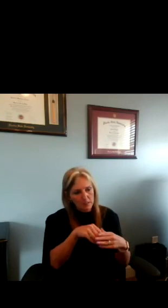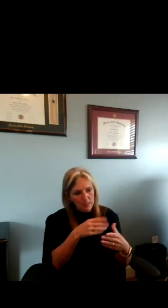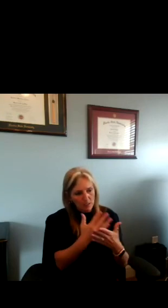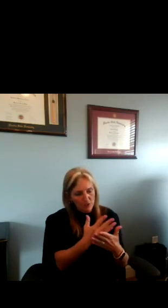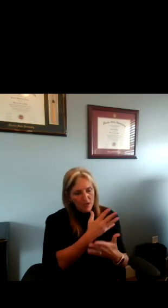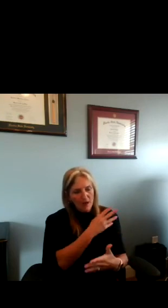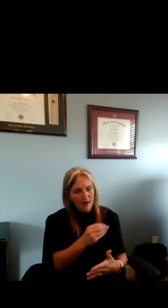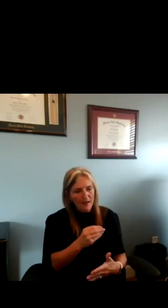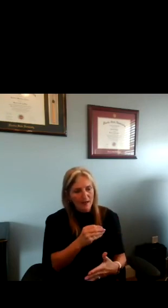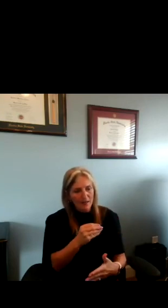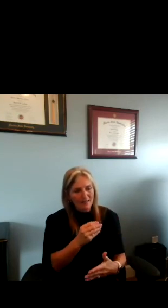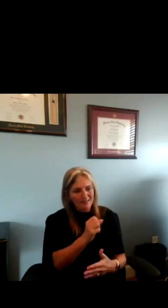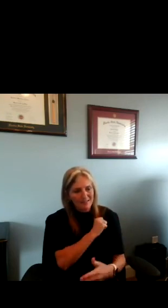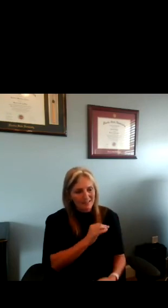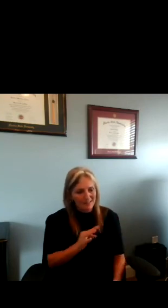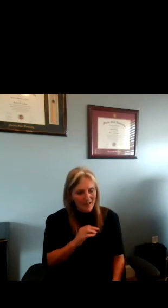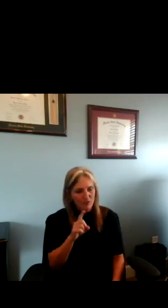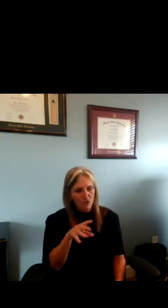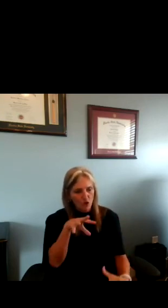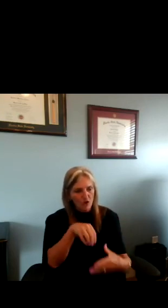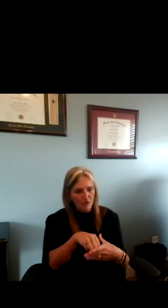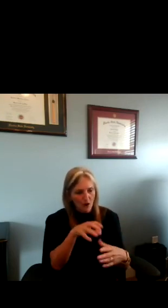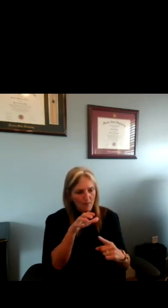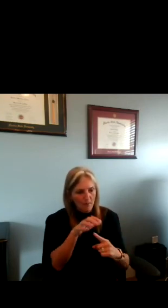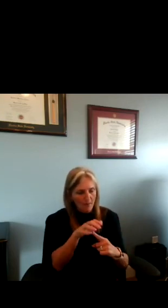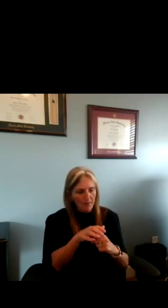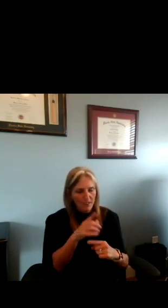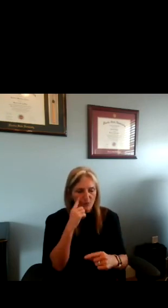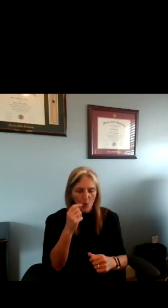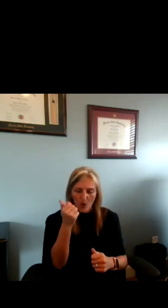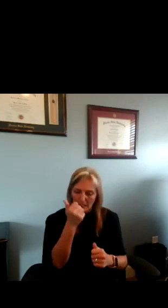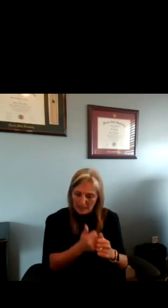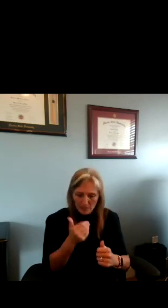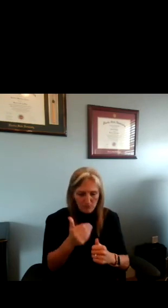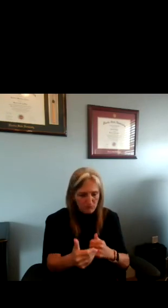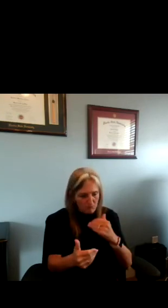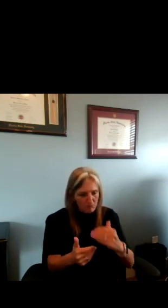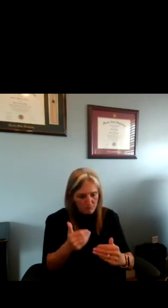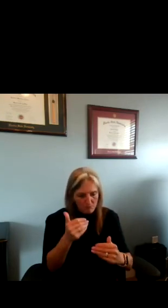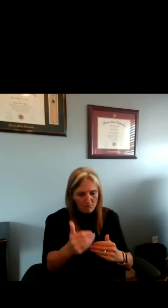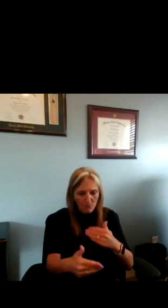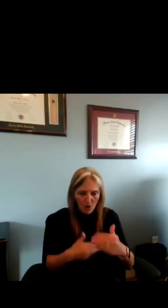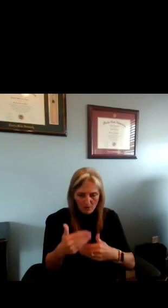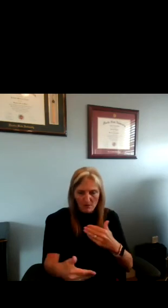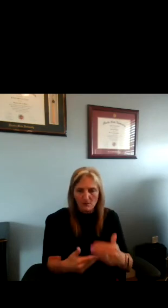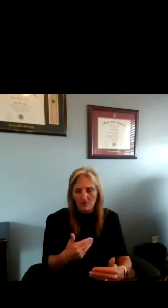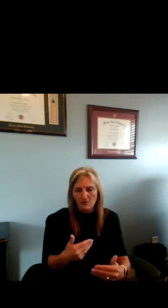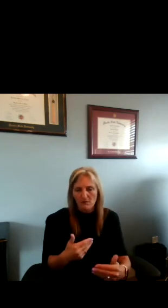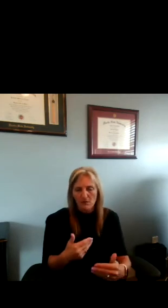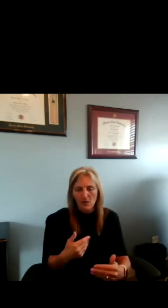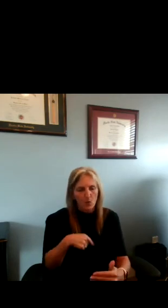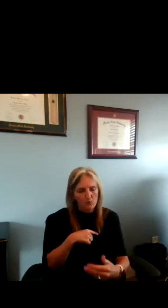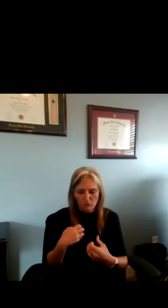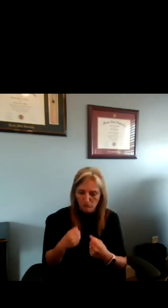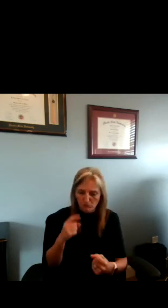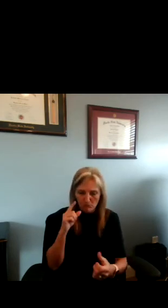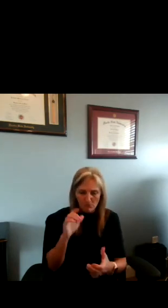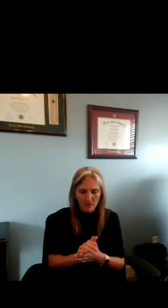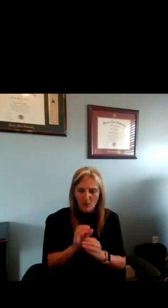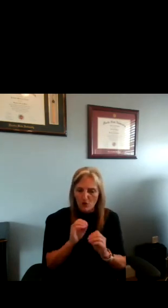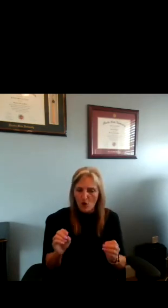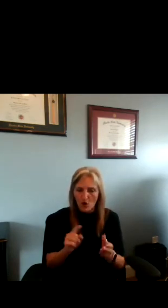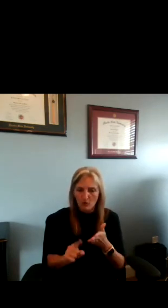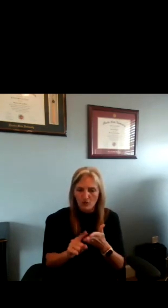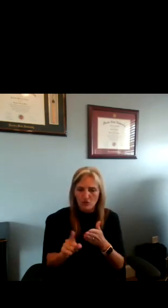staff, should involve those populations at every step of the process. We strongly believe that there should be no research about